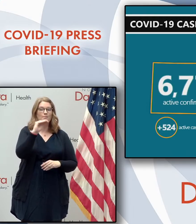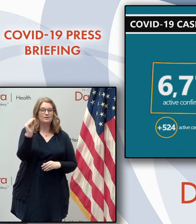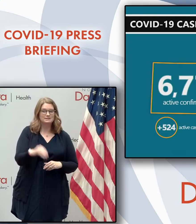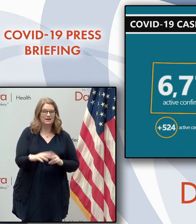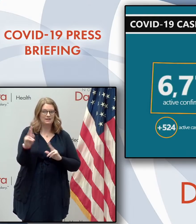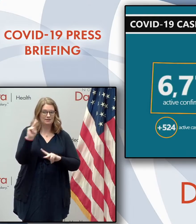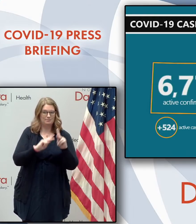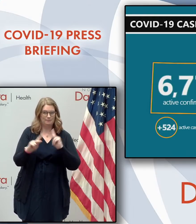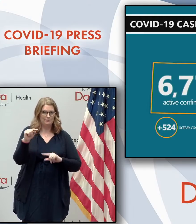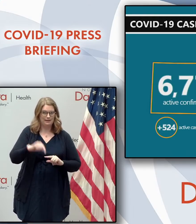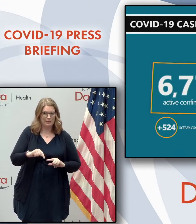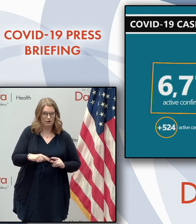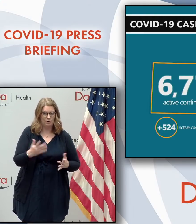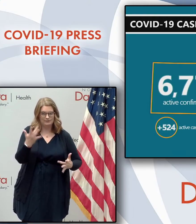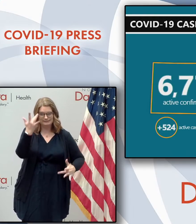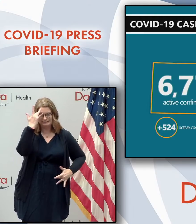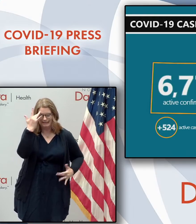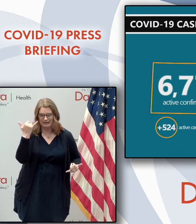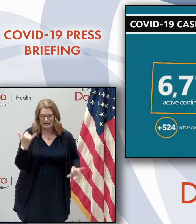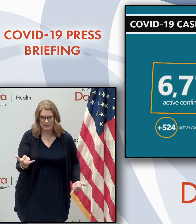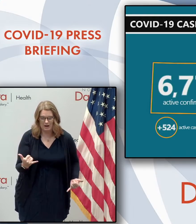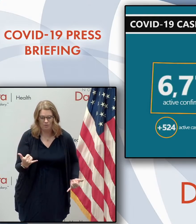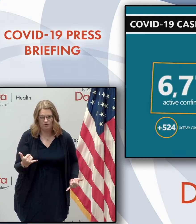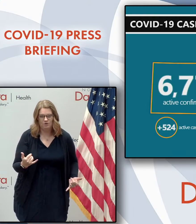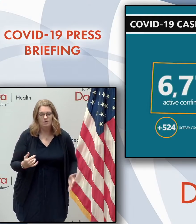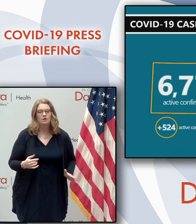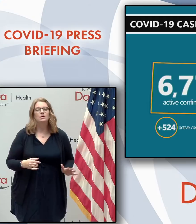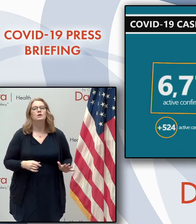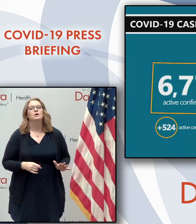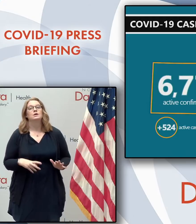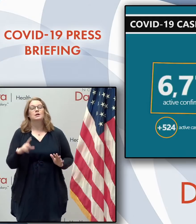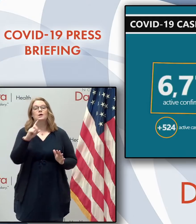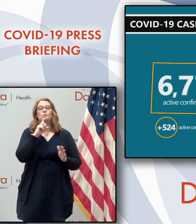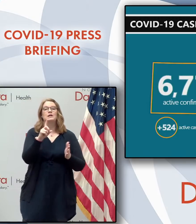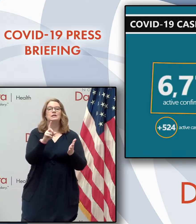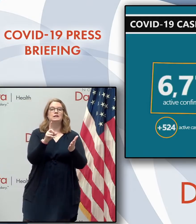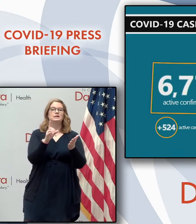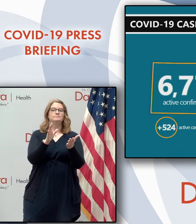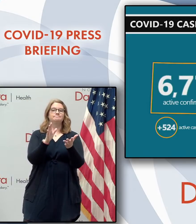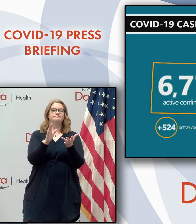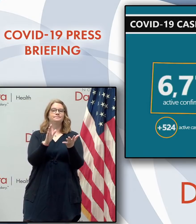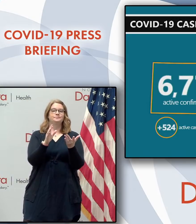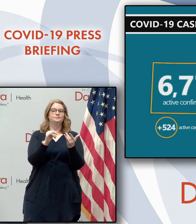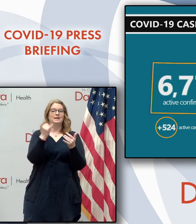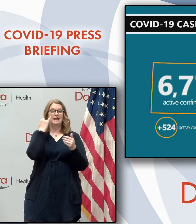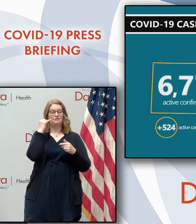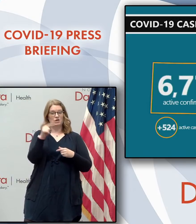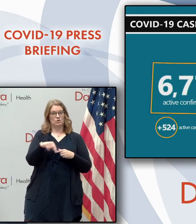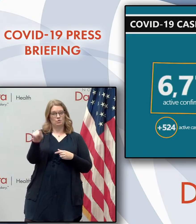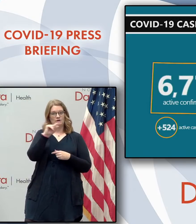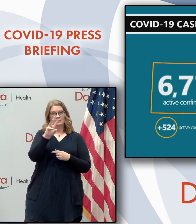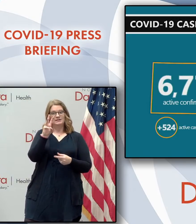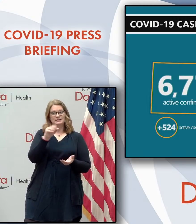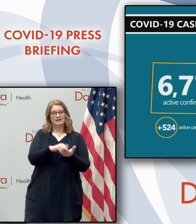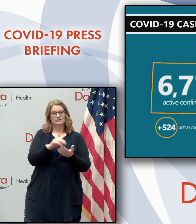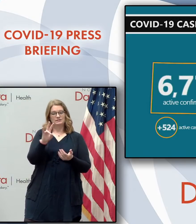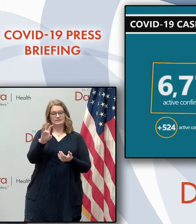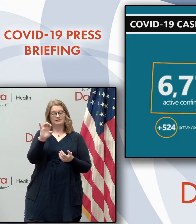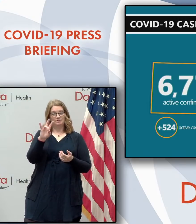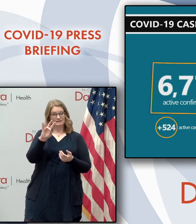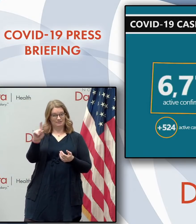Dakotans are active right now. One of the things I want to give a shout out, if you're one of those